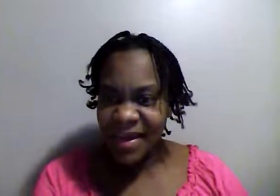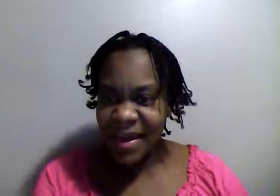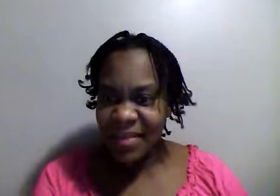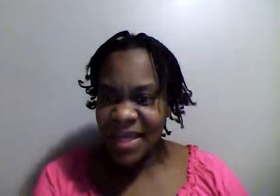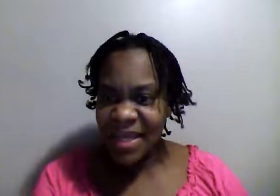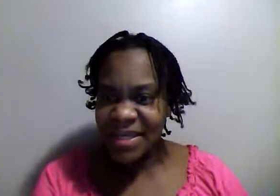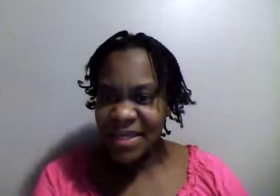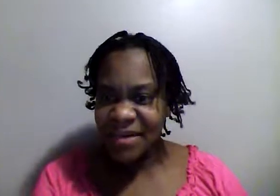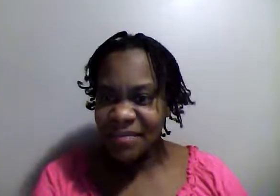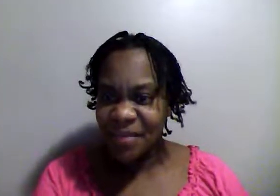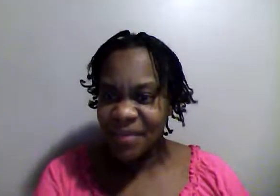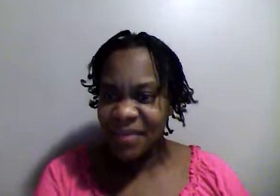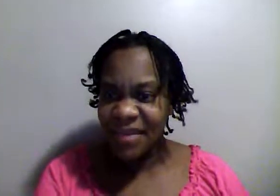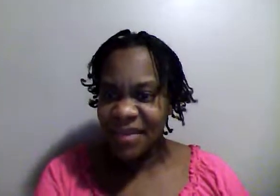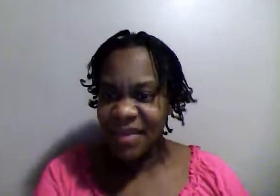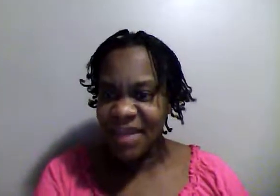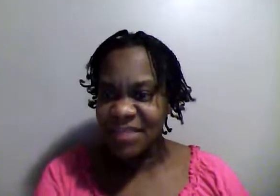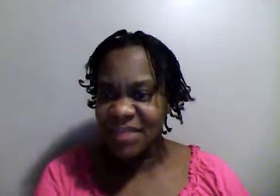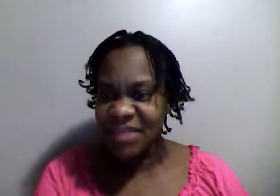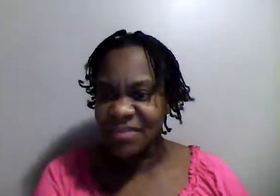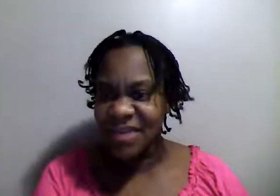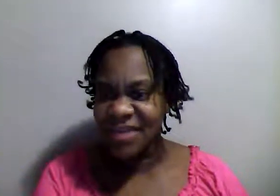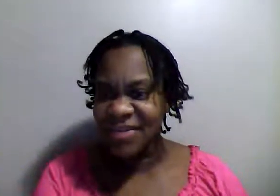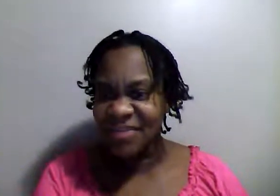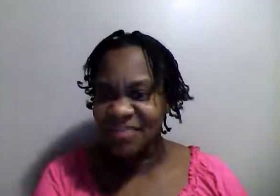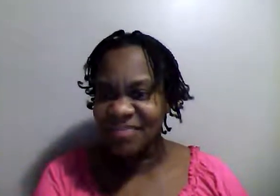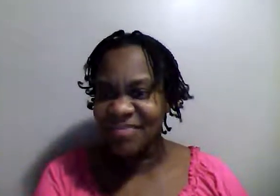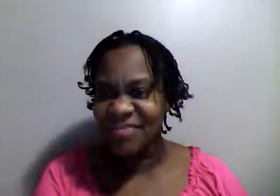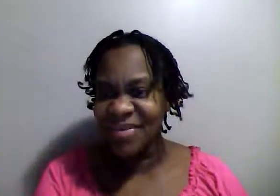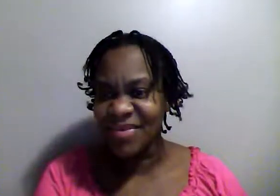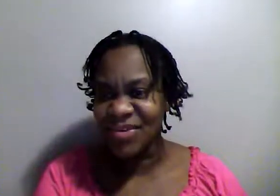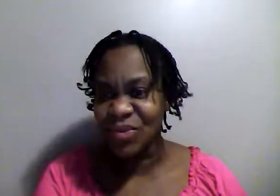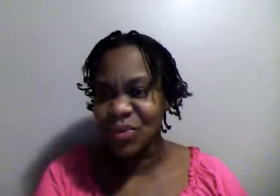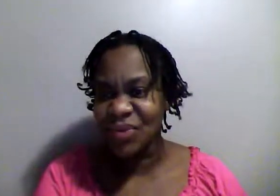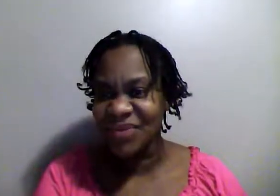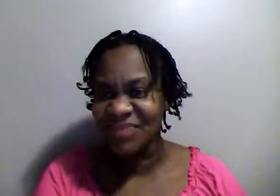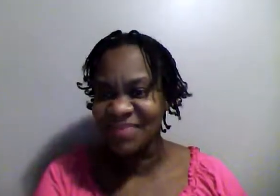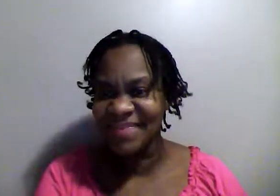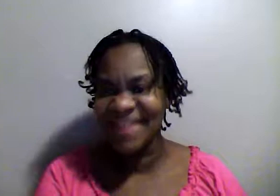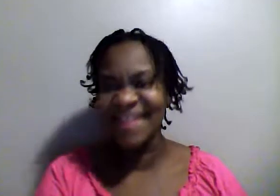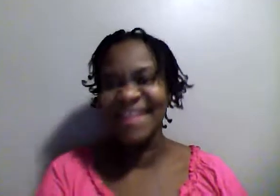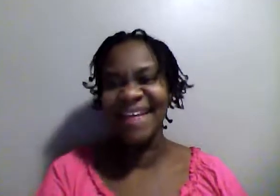I'm eating that split tomato. Shoot.